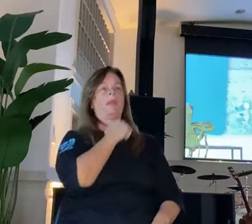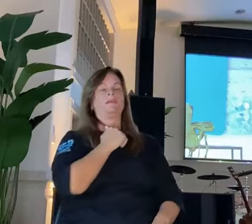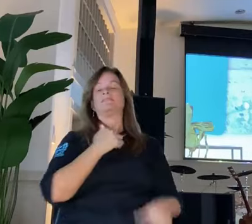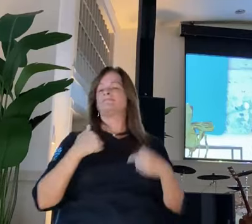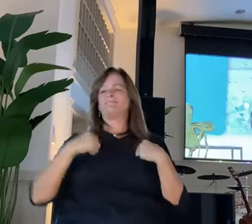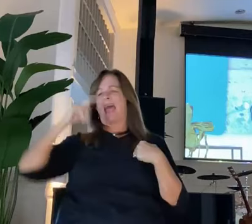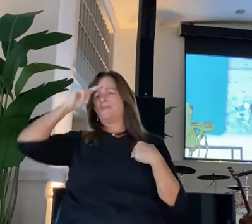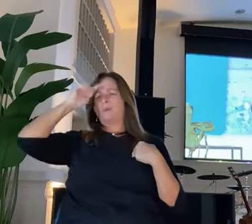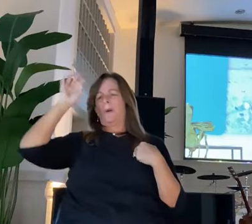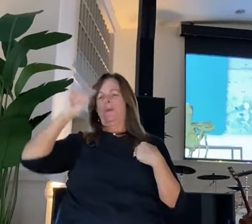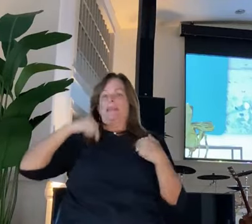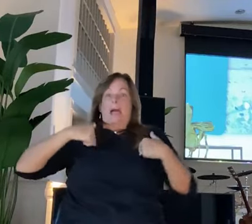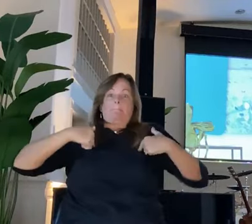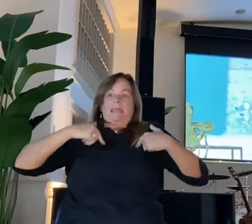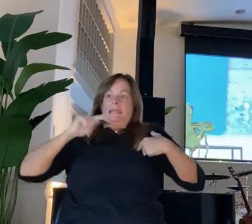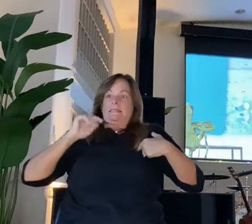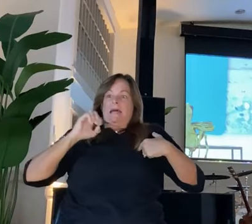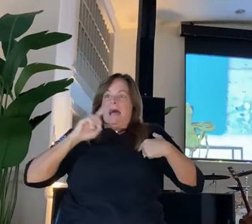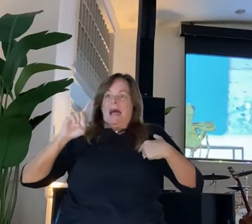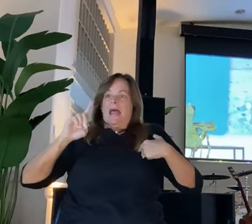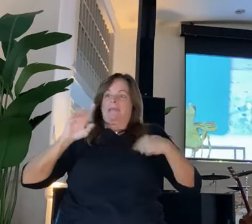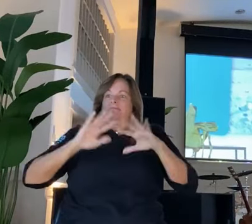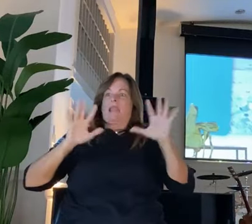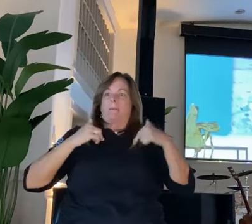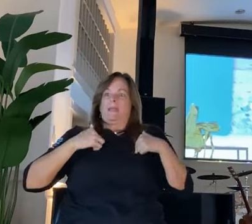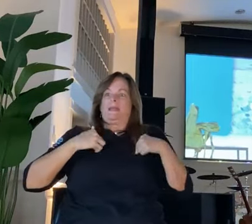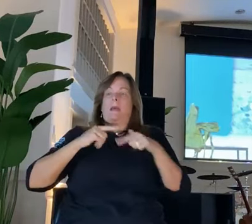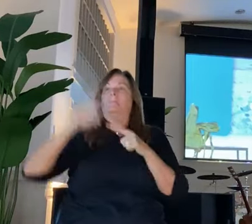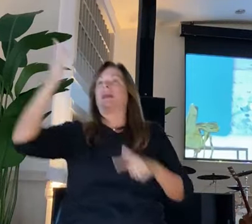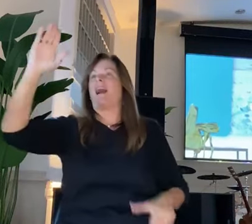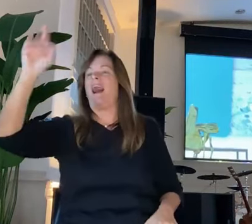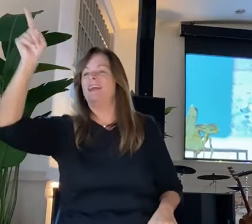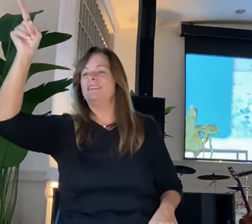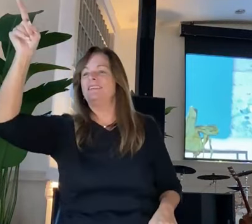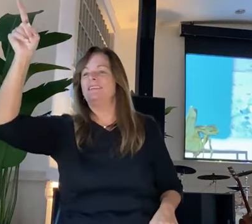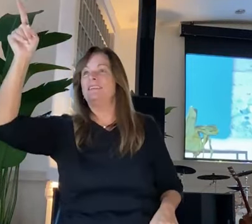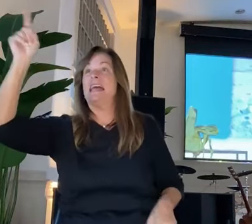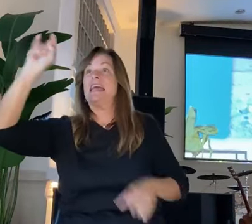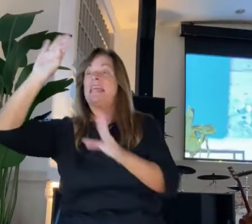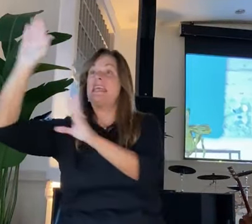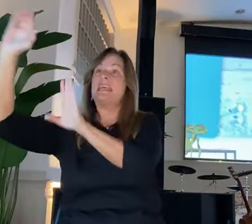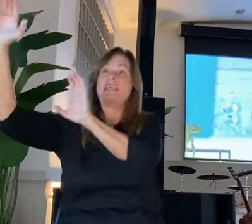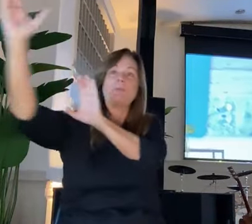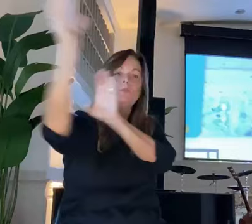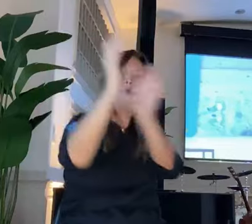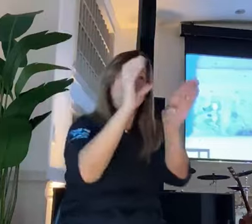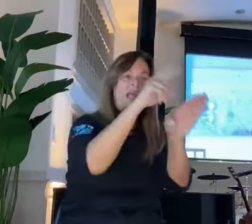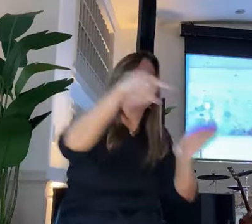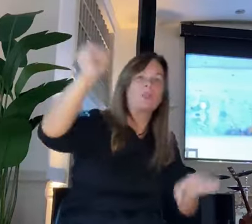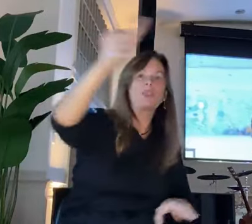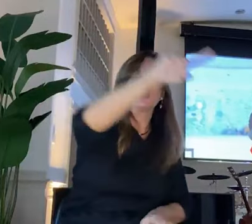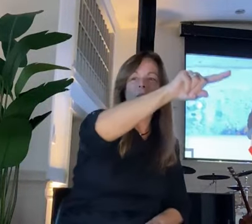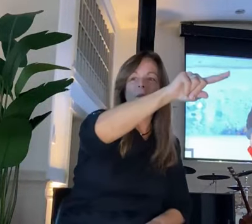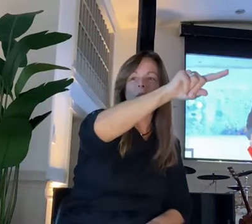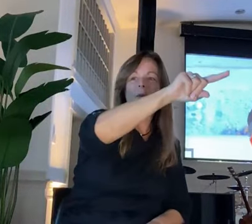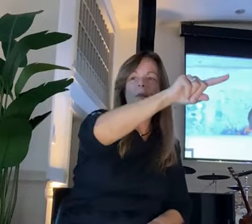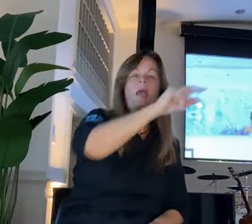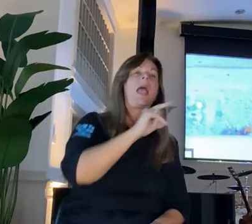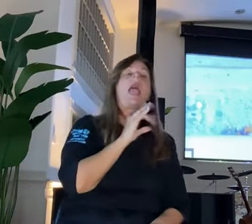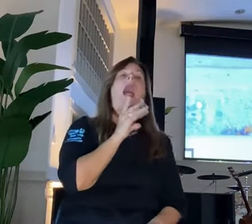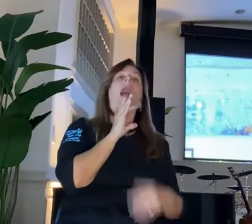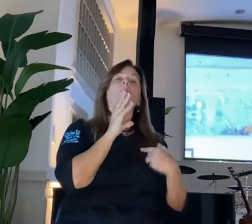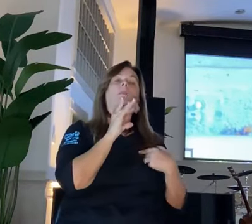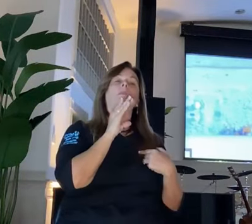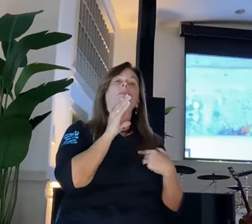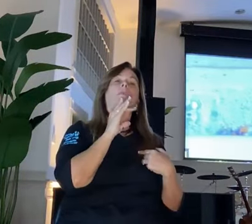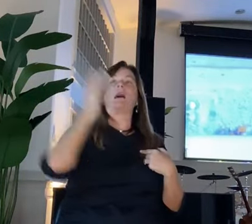Todd doesn't know that. God knows that, right? And God is the one that is going to point that out to you and show you what you need to know.